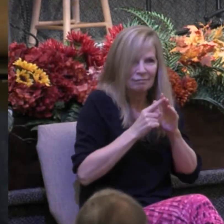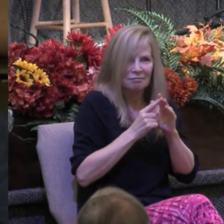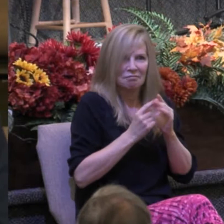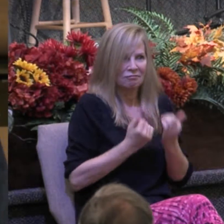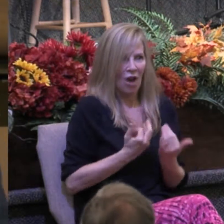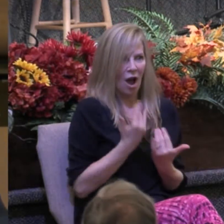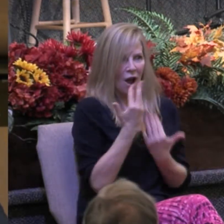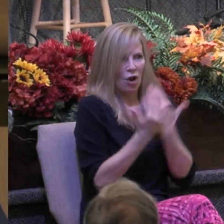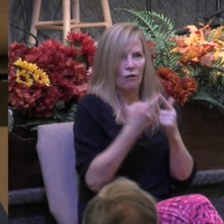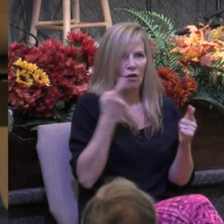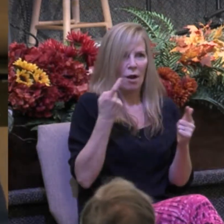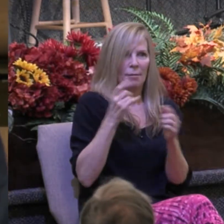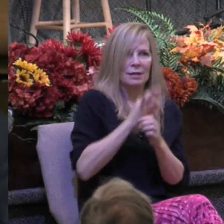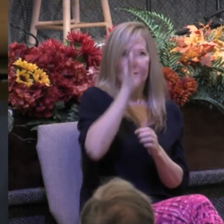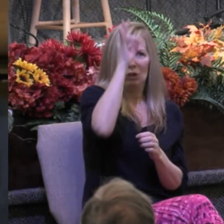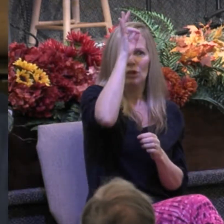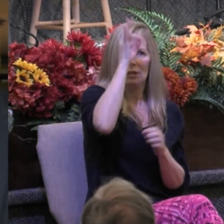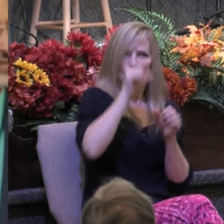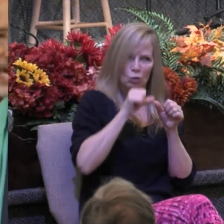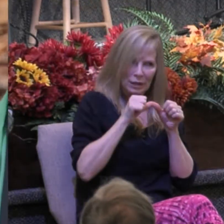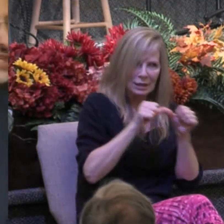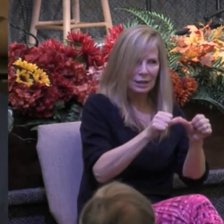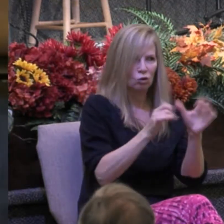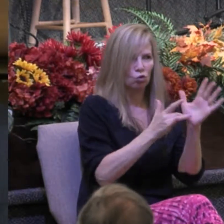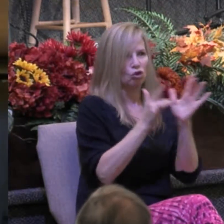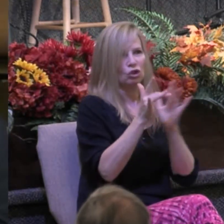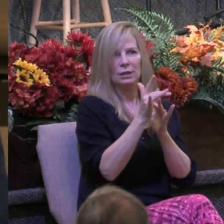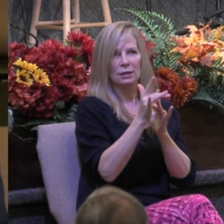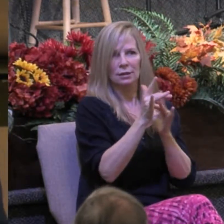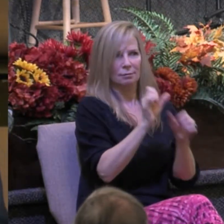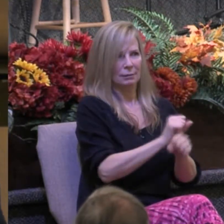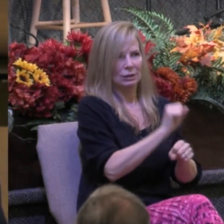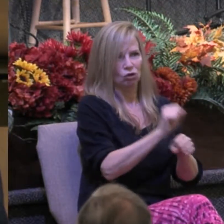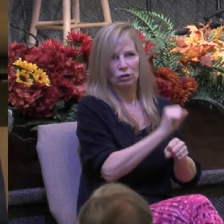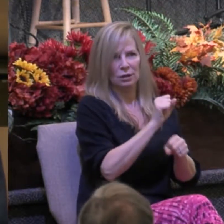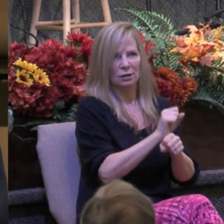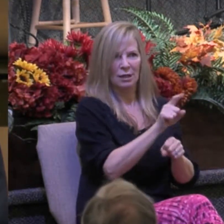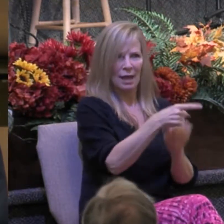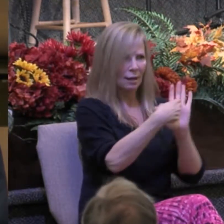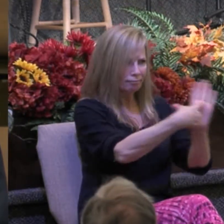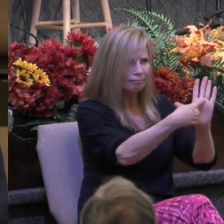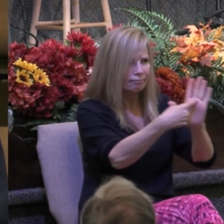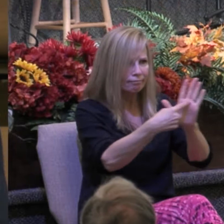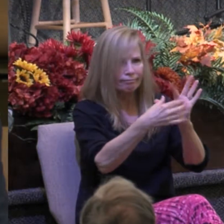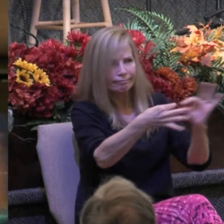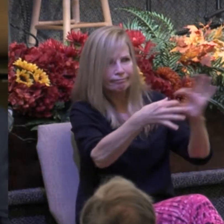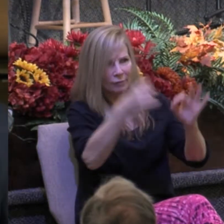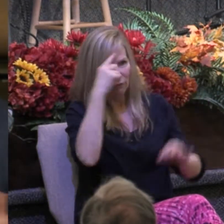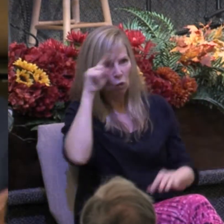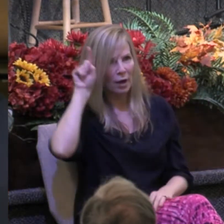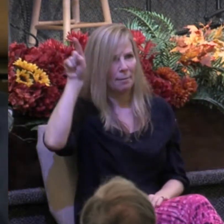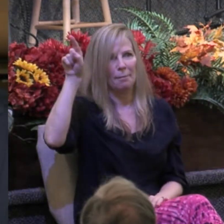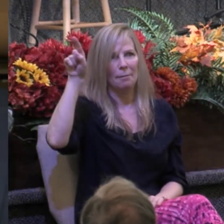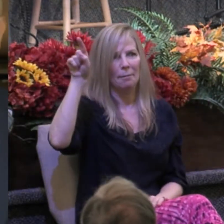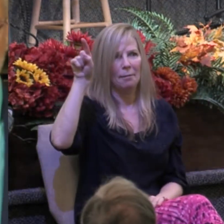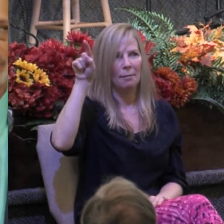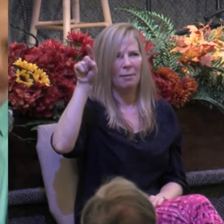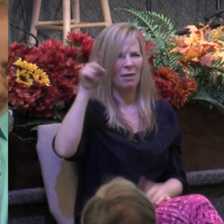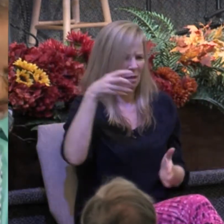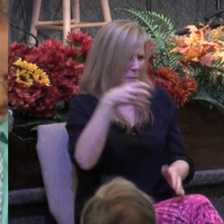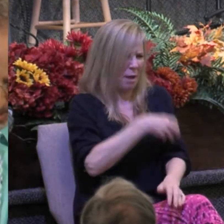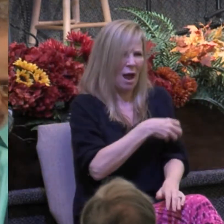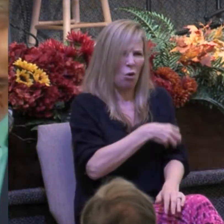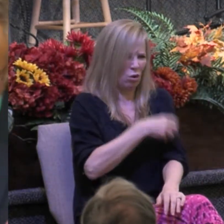in order to continue the ministry of Jesus as they witnessed for him. And what did they specifically need power